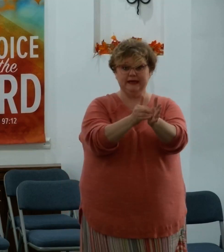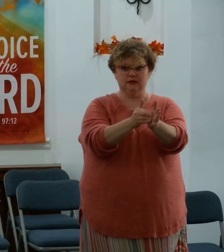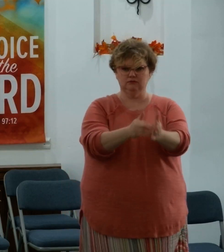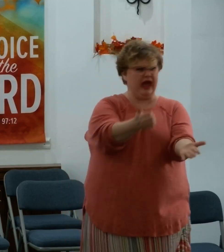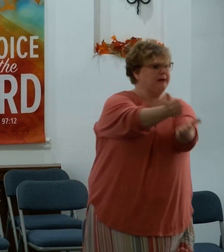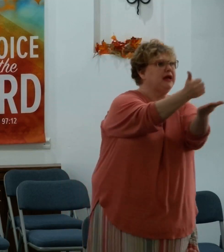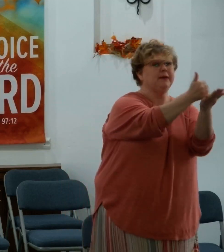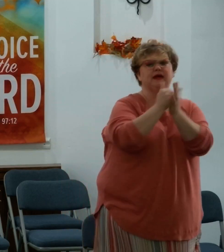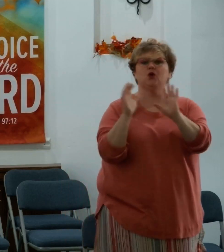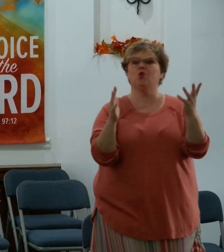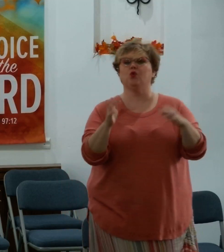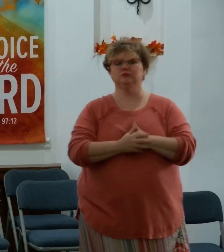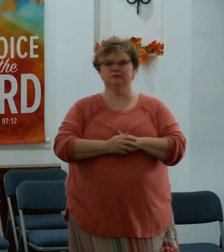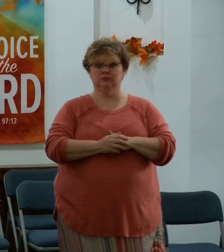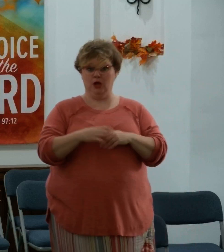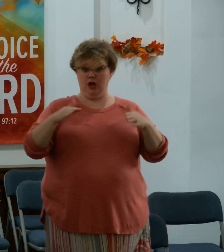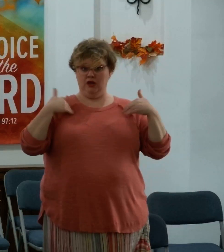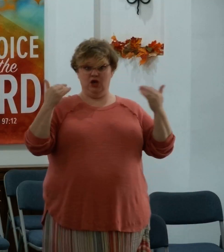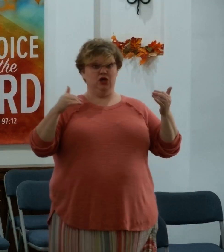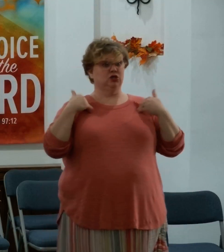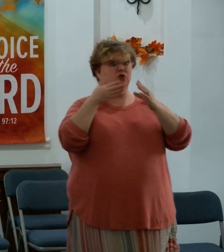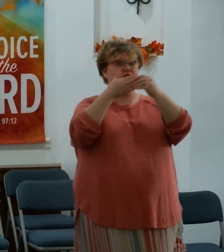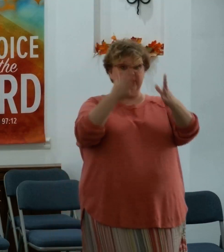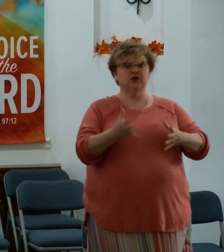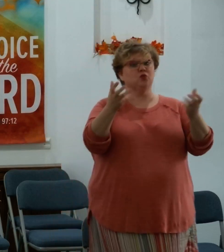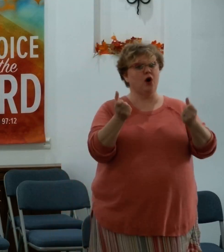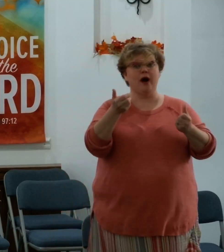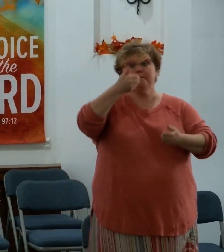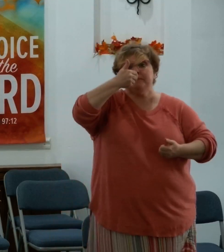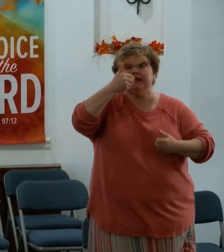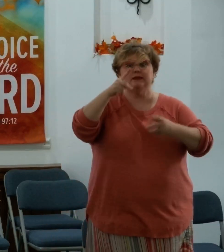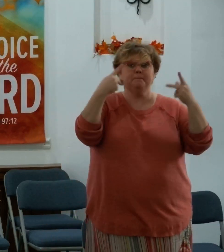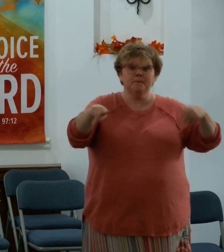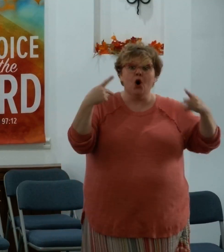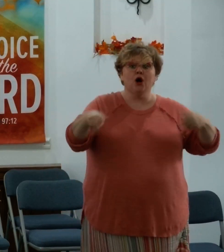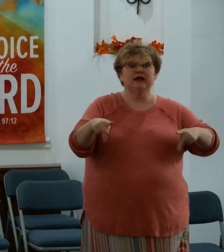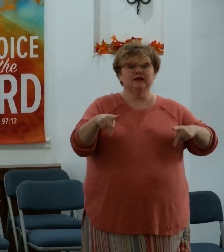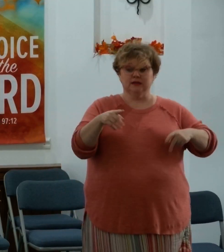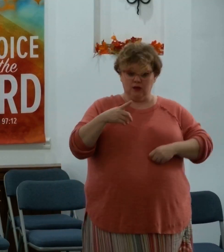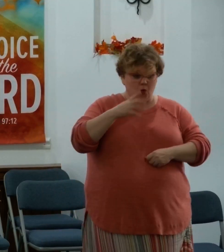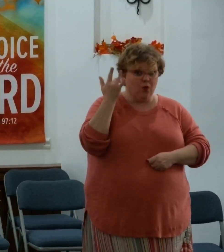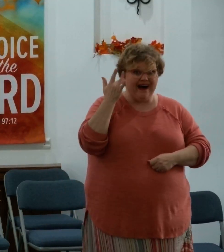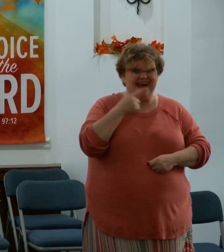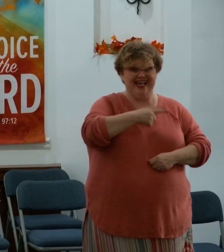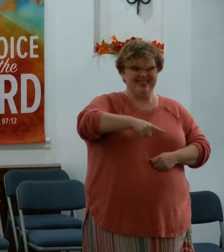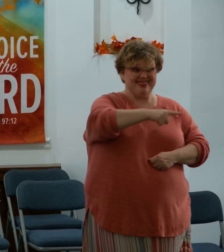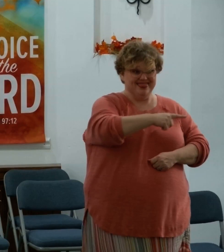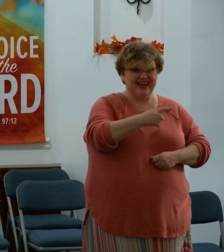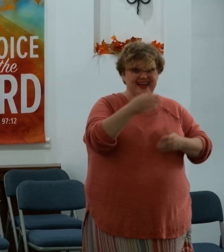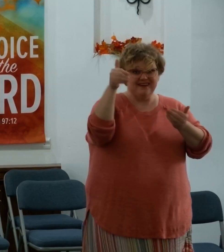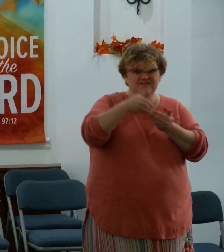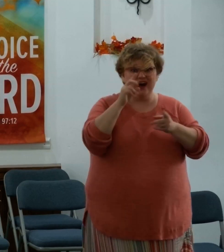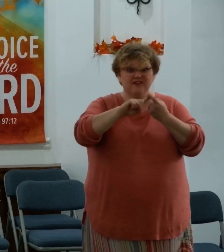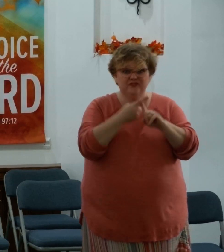And the youth leaders will want to have pizza parties for them so they can invite their friends to come and hear how much God loves them. And the youth leaders